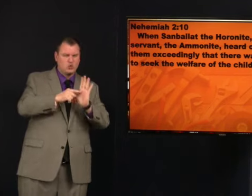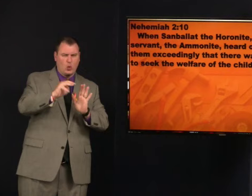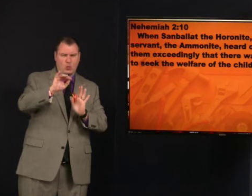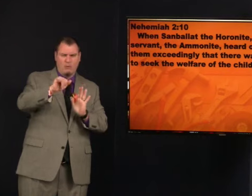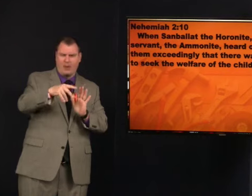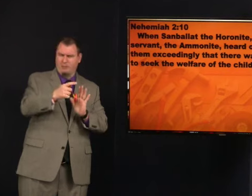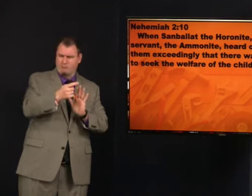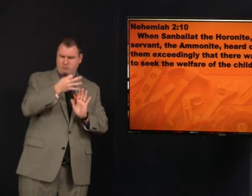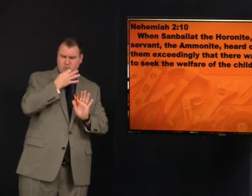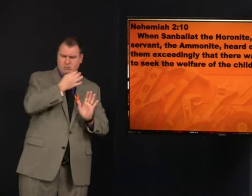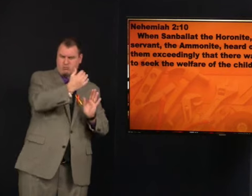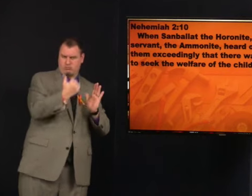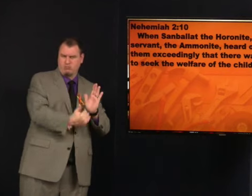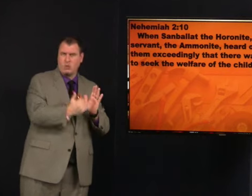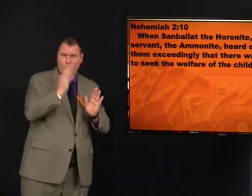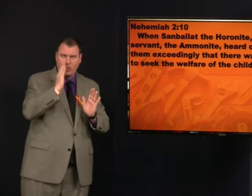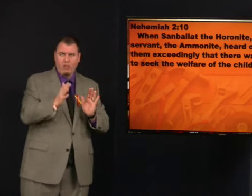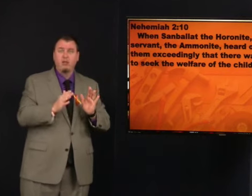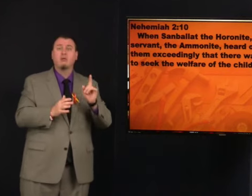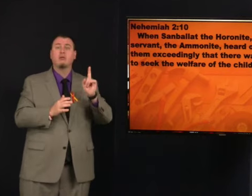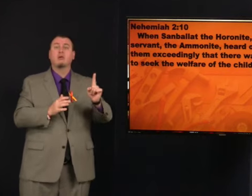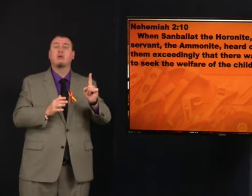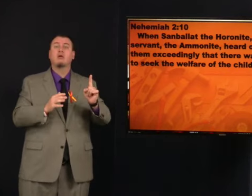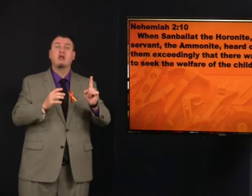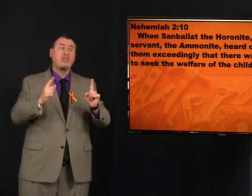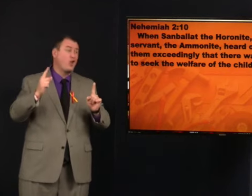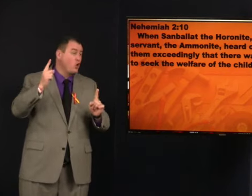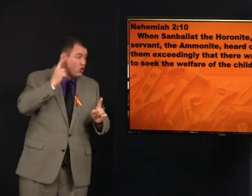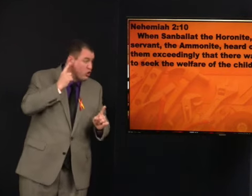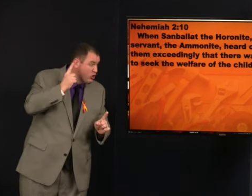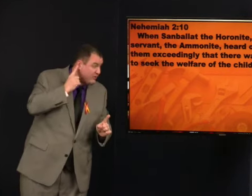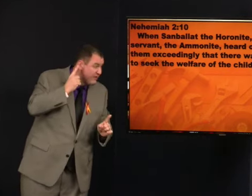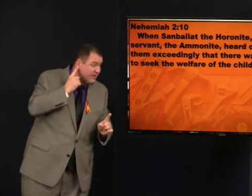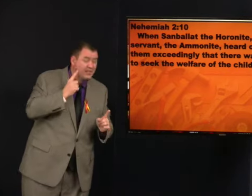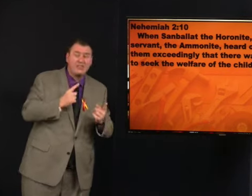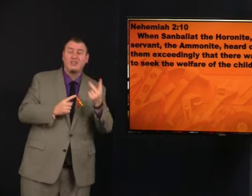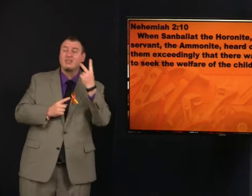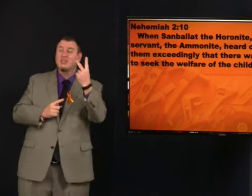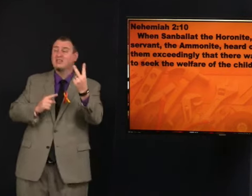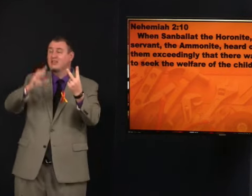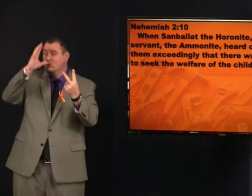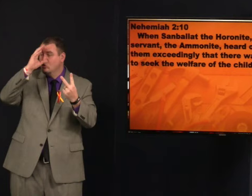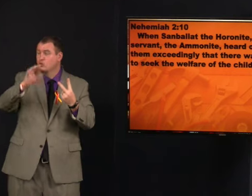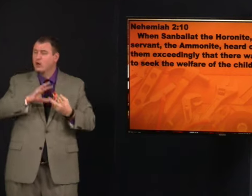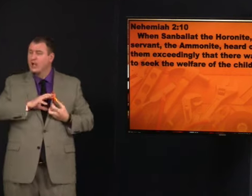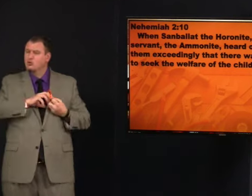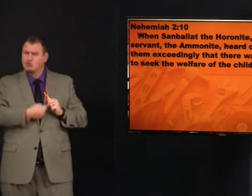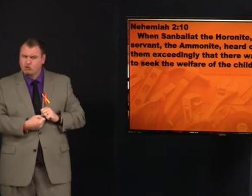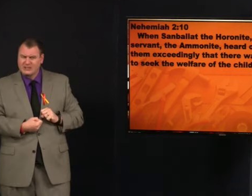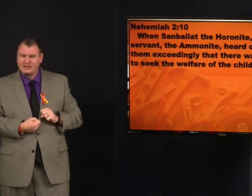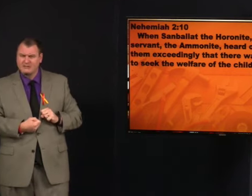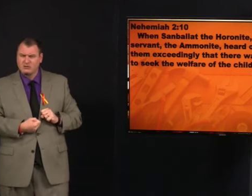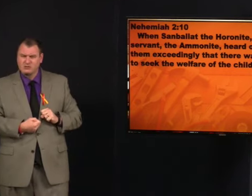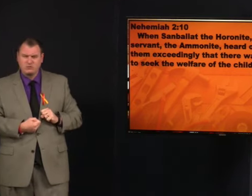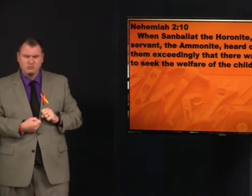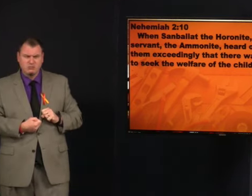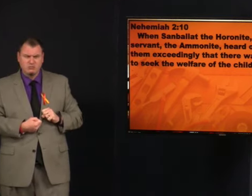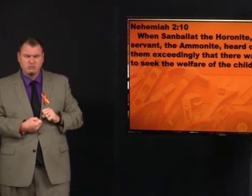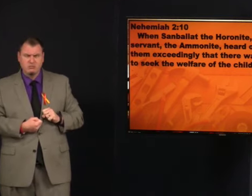the servant, the Ammonite, heard of it. It grieved